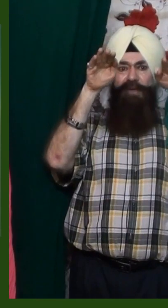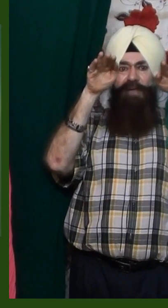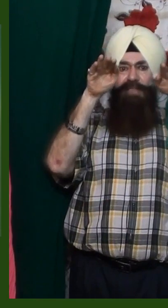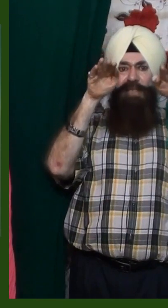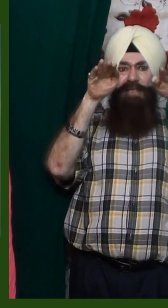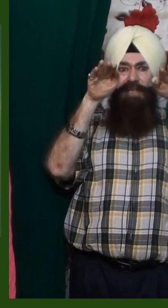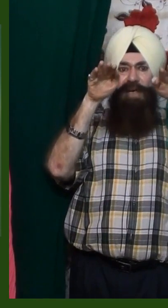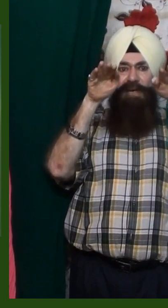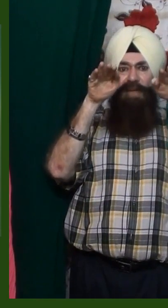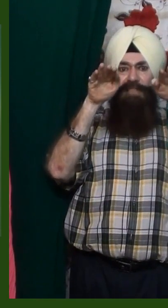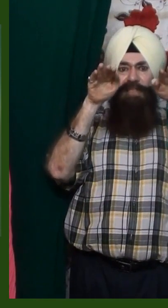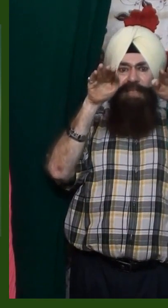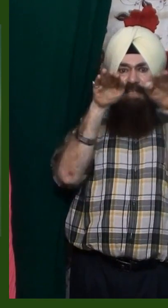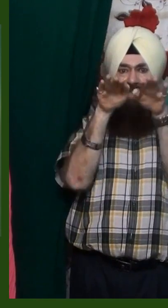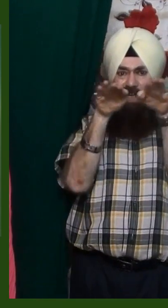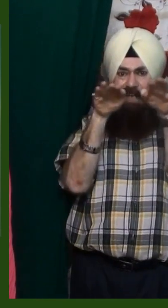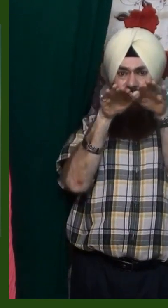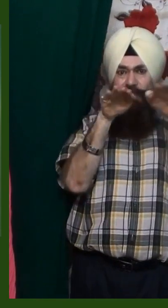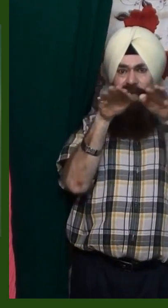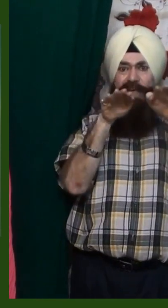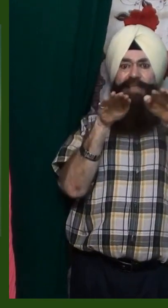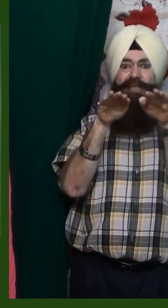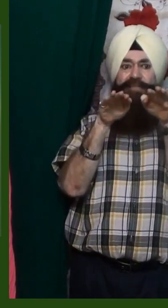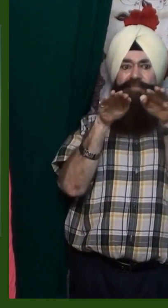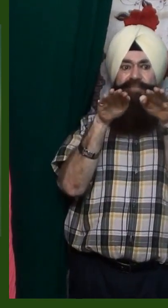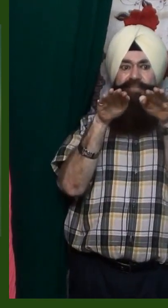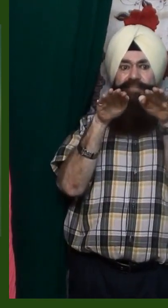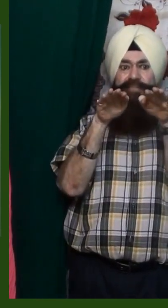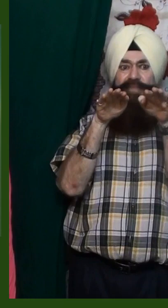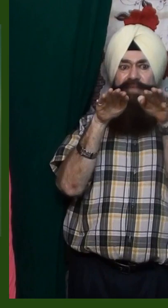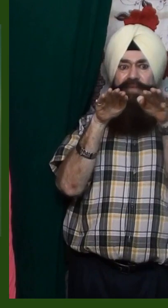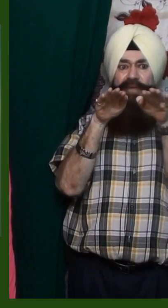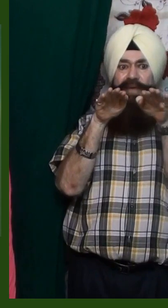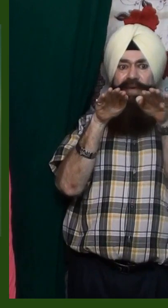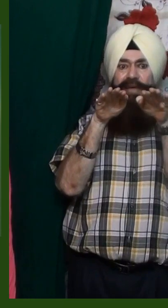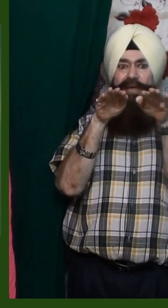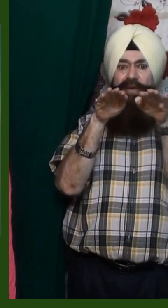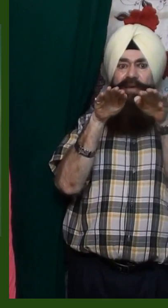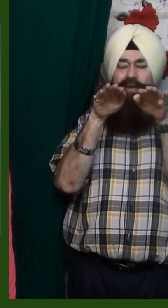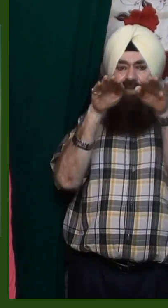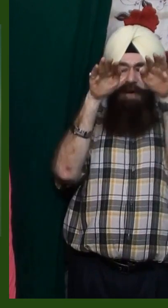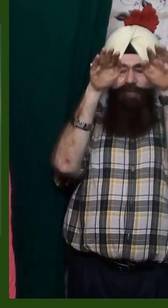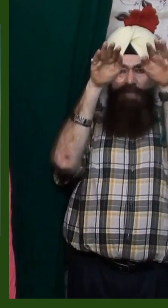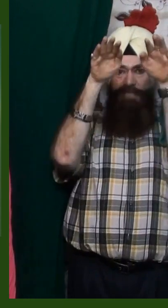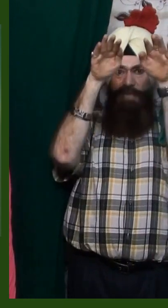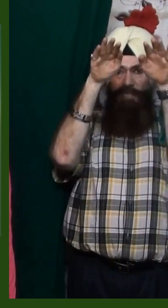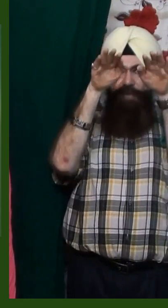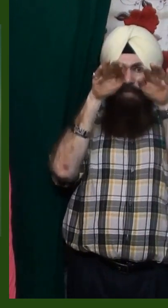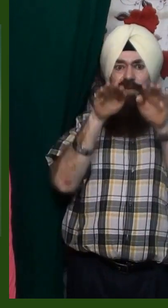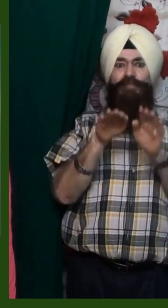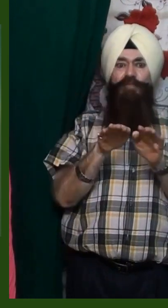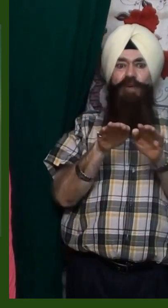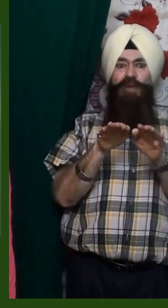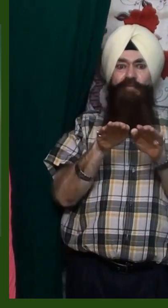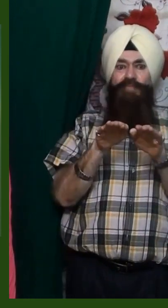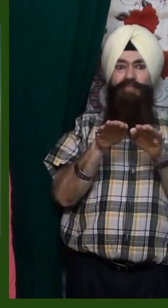we will be moving at a constant velocity relative to one another. Okay, no doubt we will